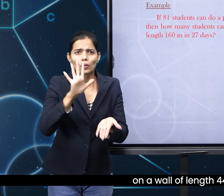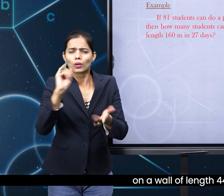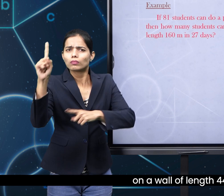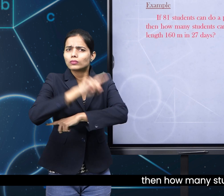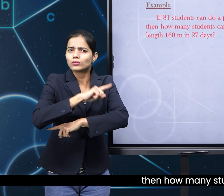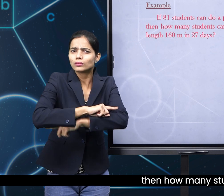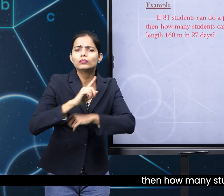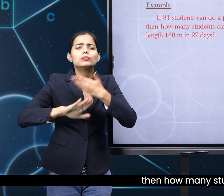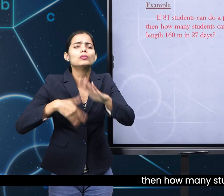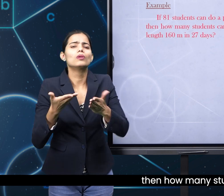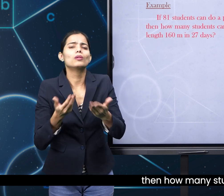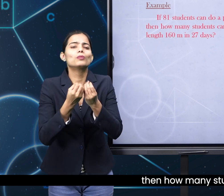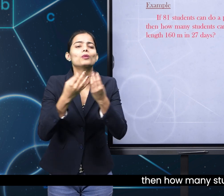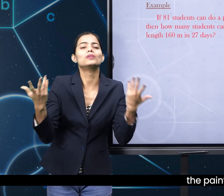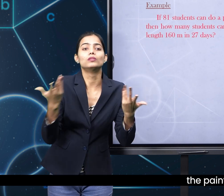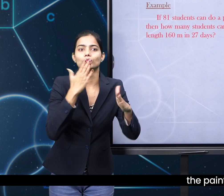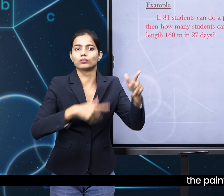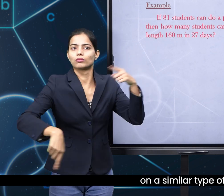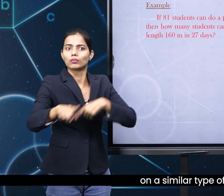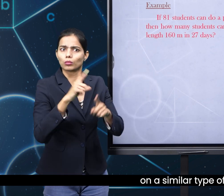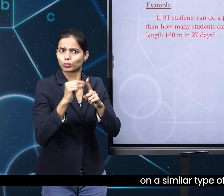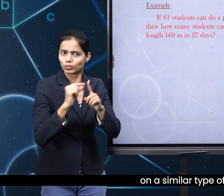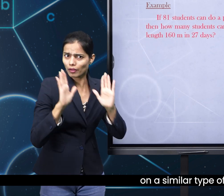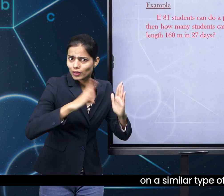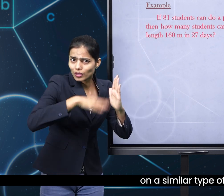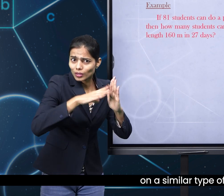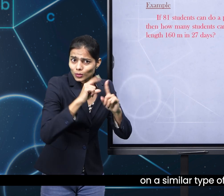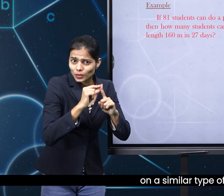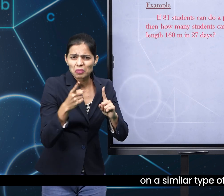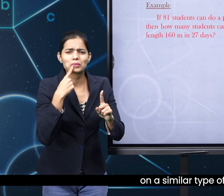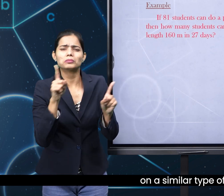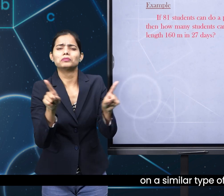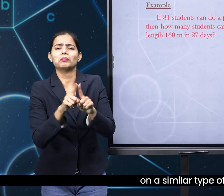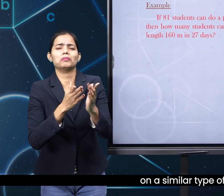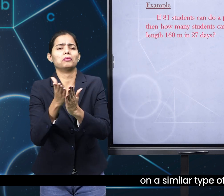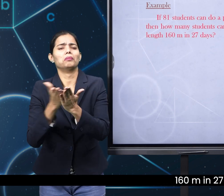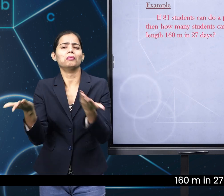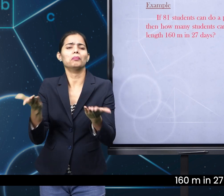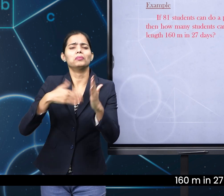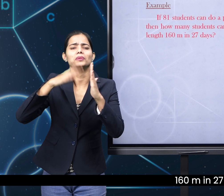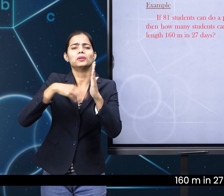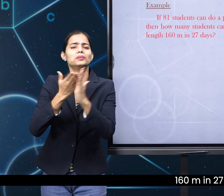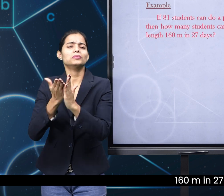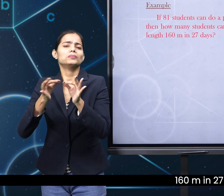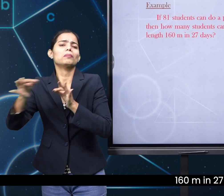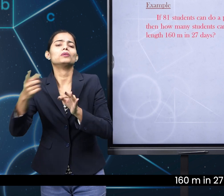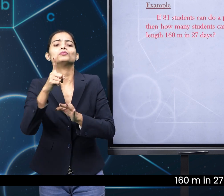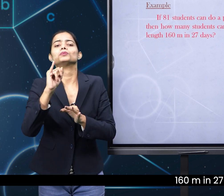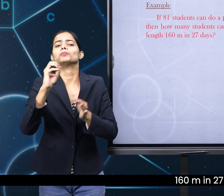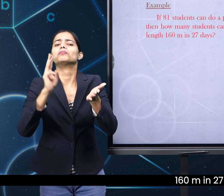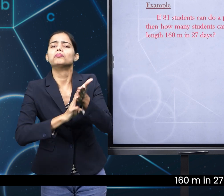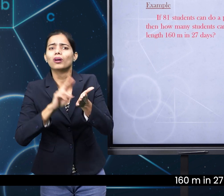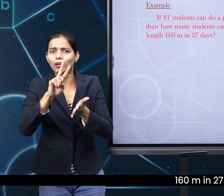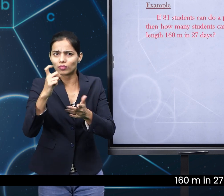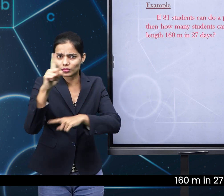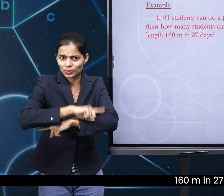days, then how many students can do the painting on a similar type of wall of length 160 m in